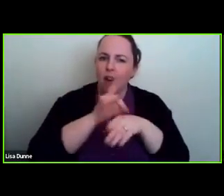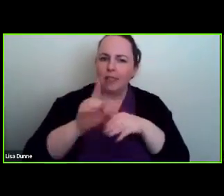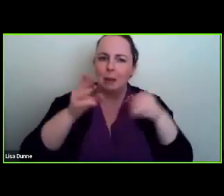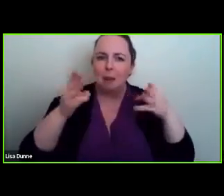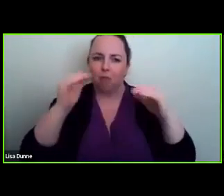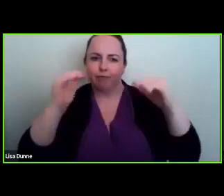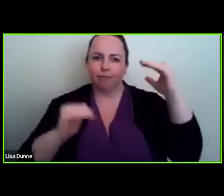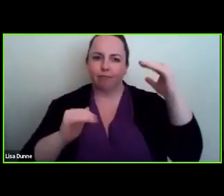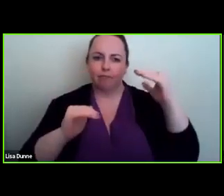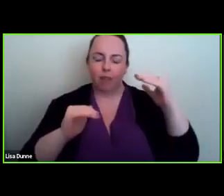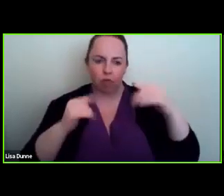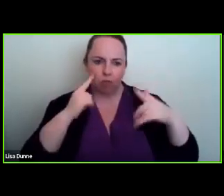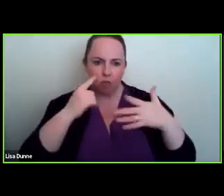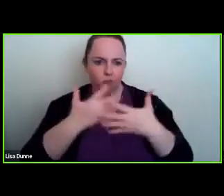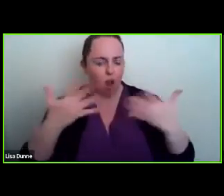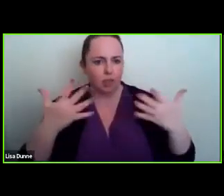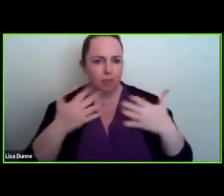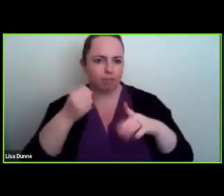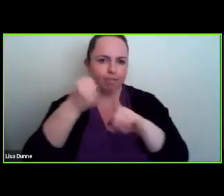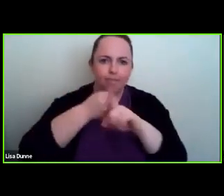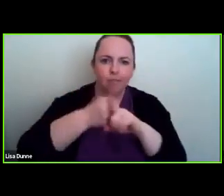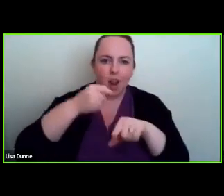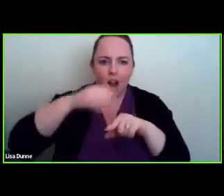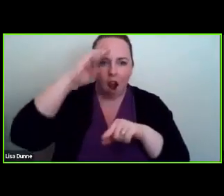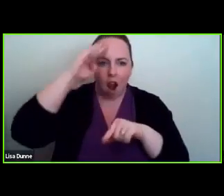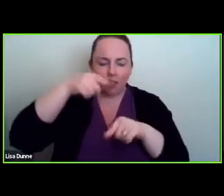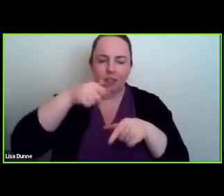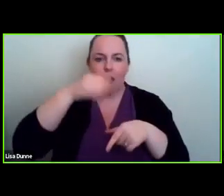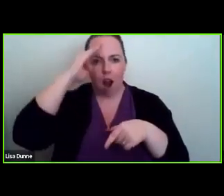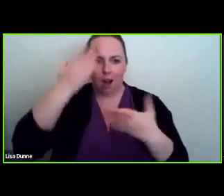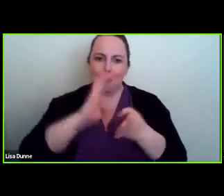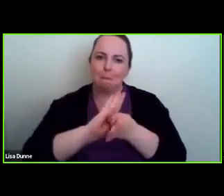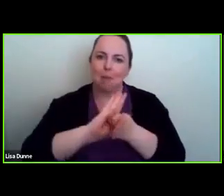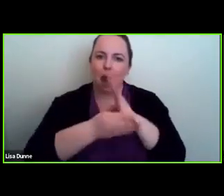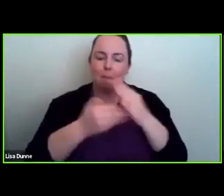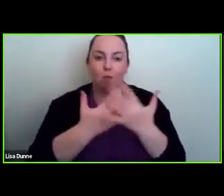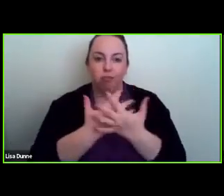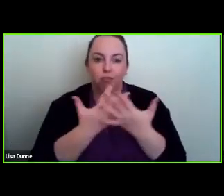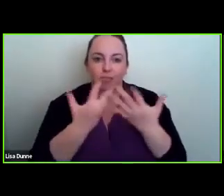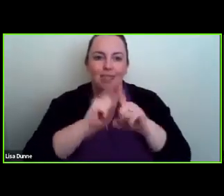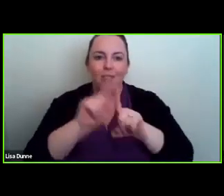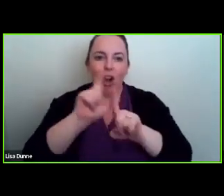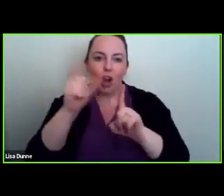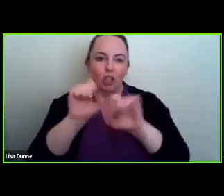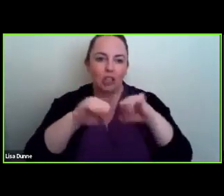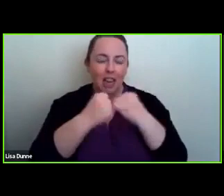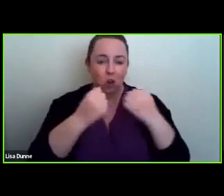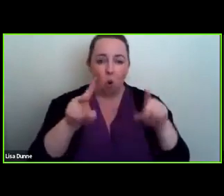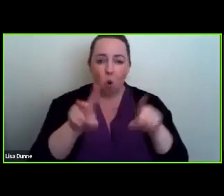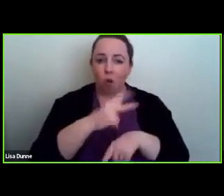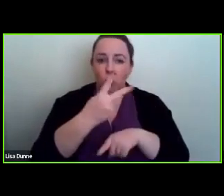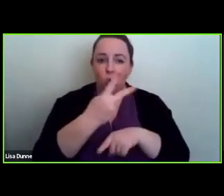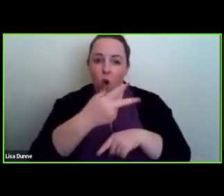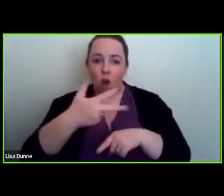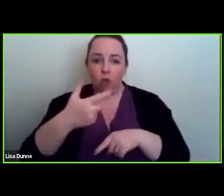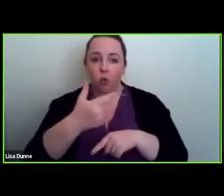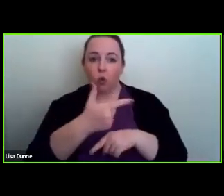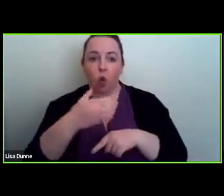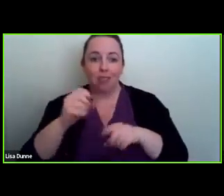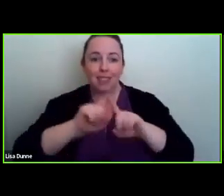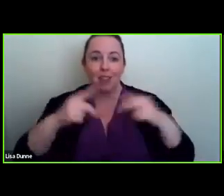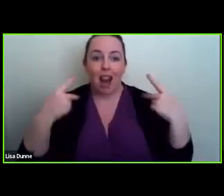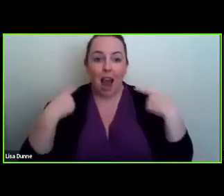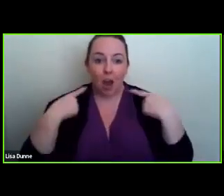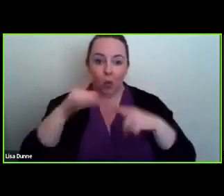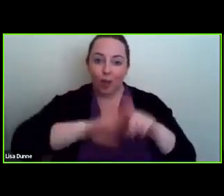in Ireland, which has actually become a multicultural society with over 200 languages being spoken in the island of